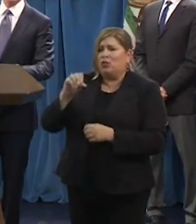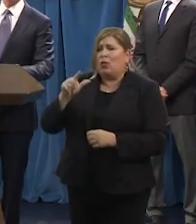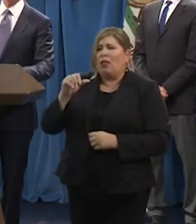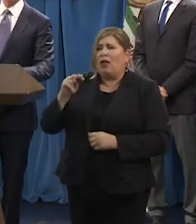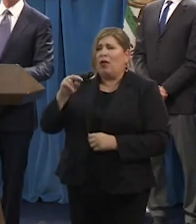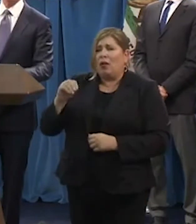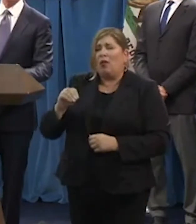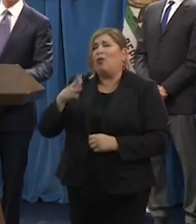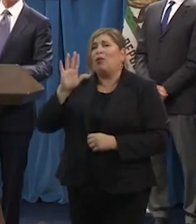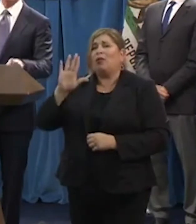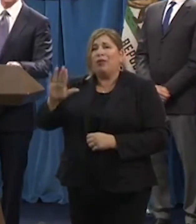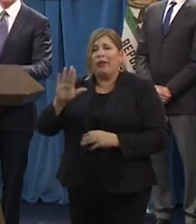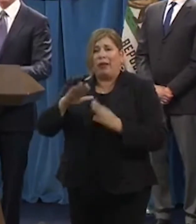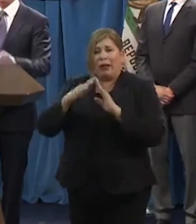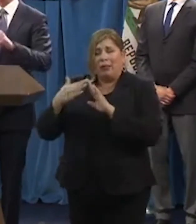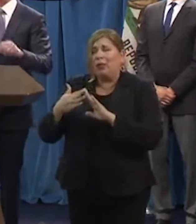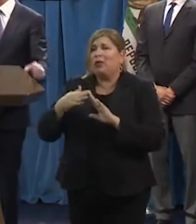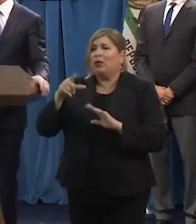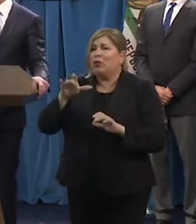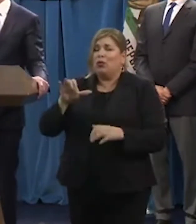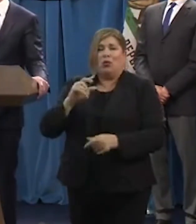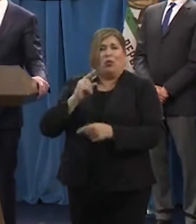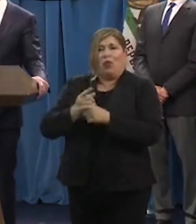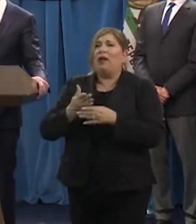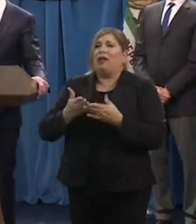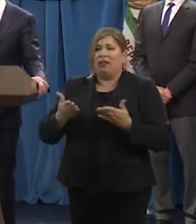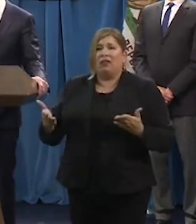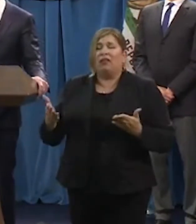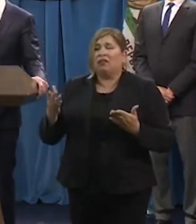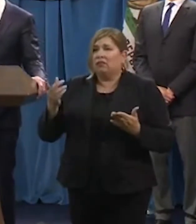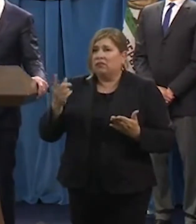doing the right thing, and